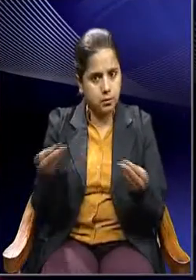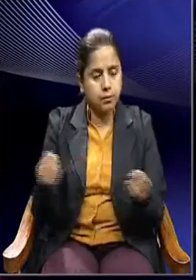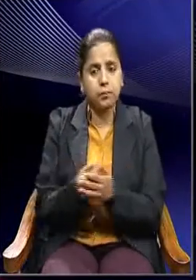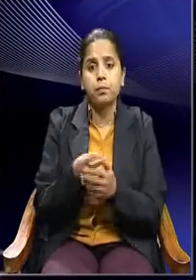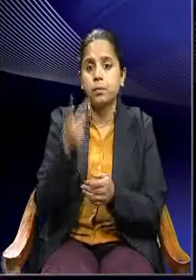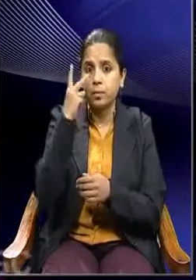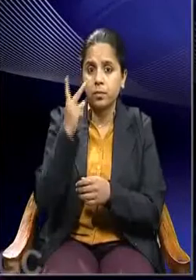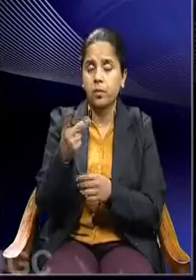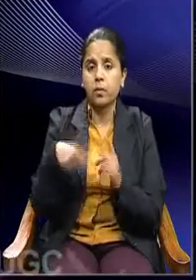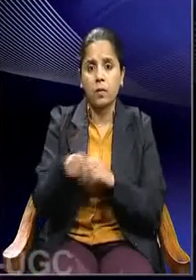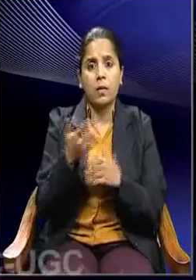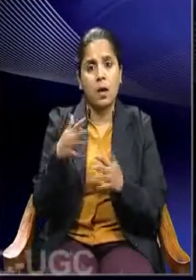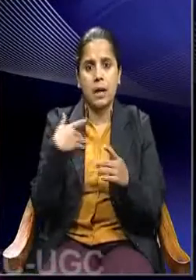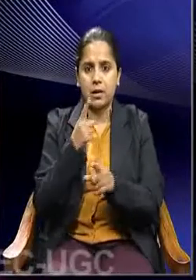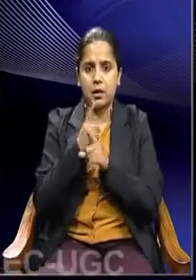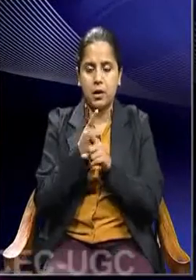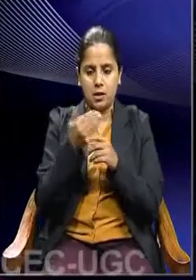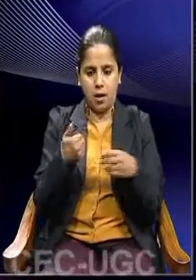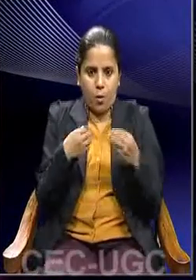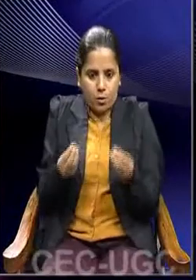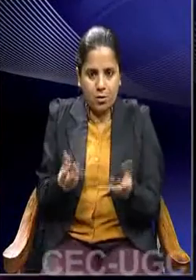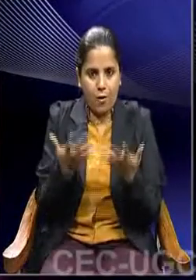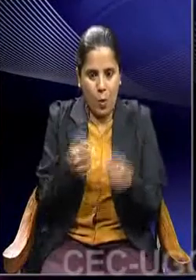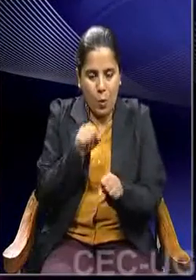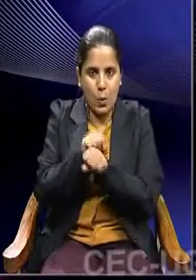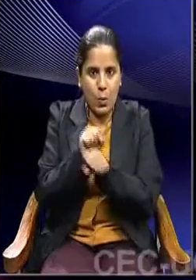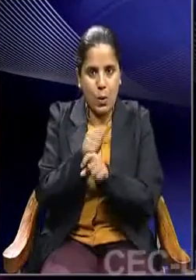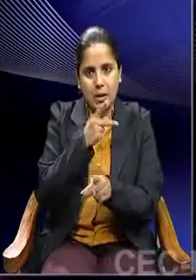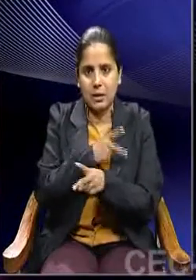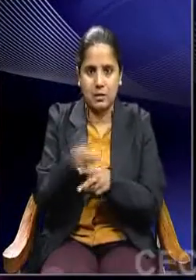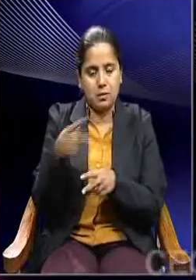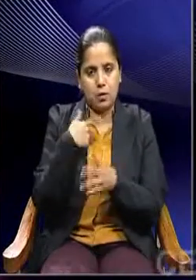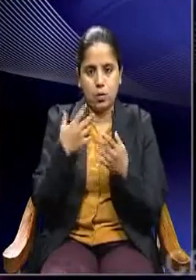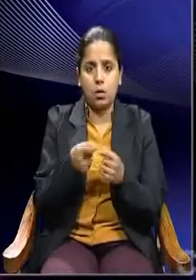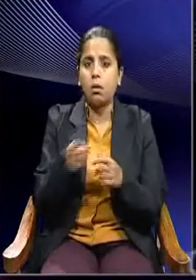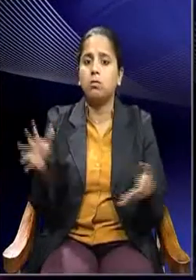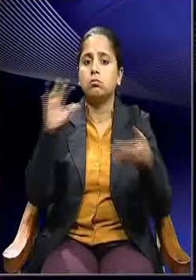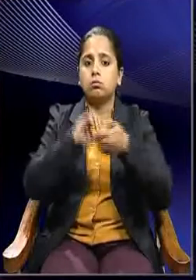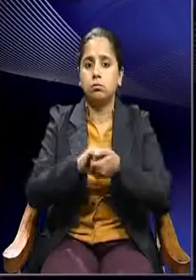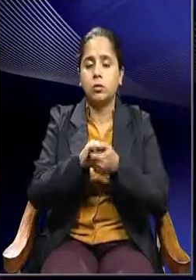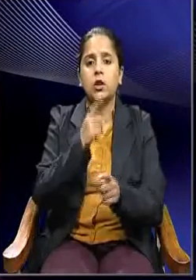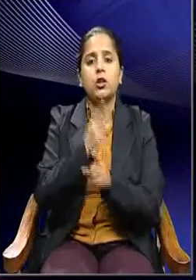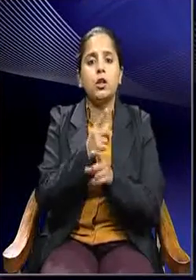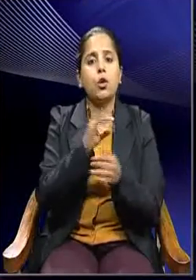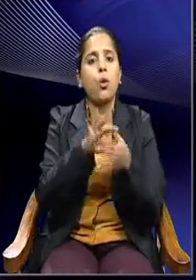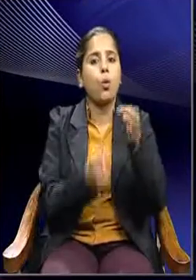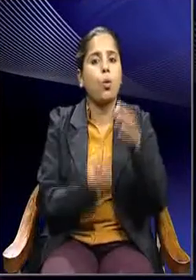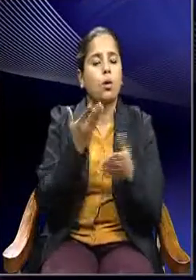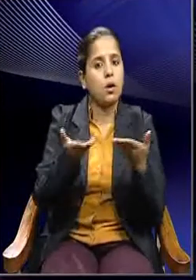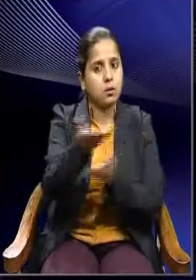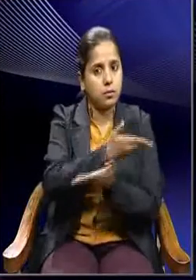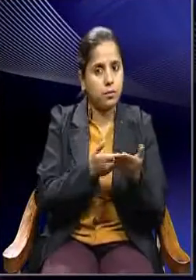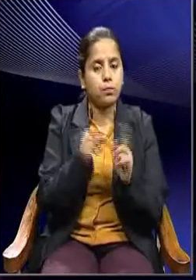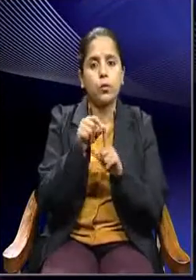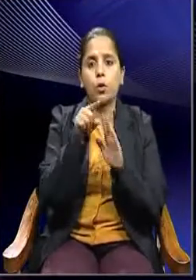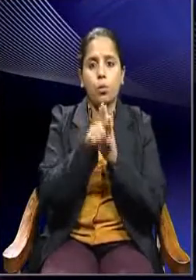respect to entry into the teaching profession, it talks about in collaboration with teachers' organizations,